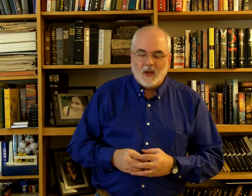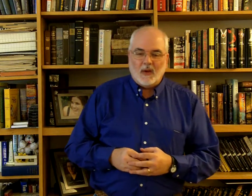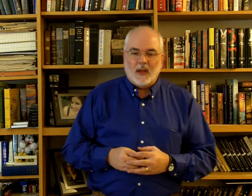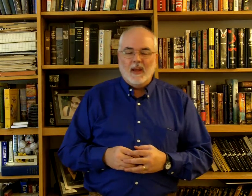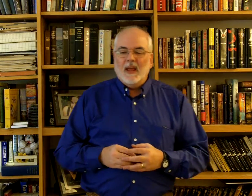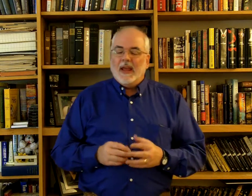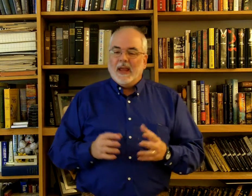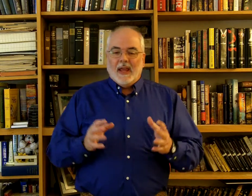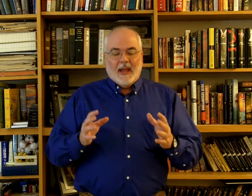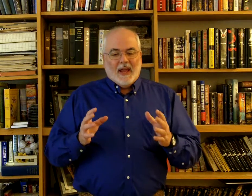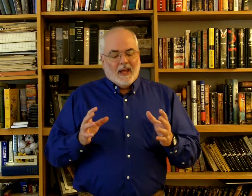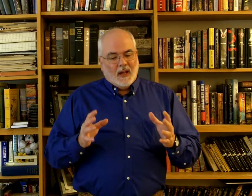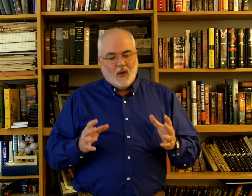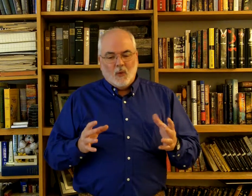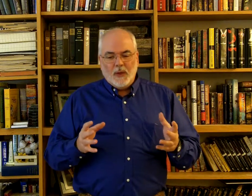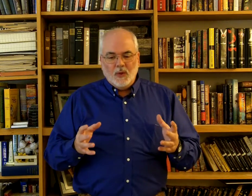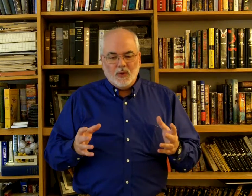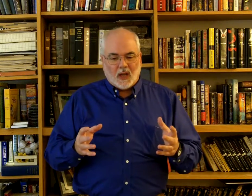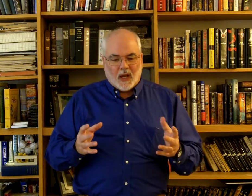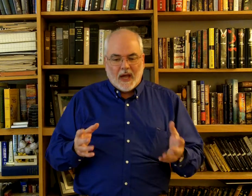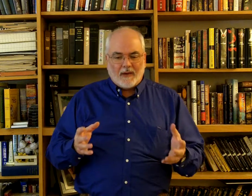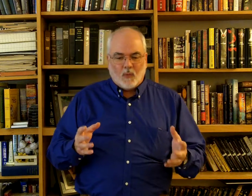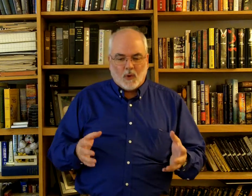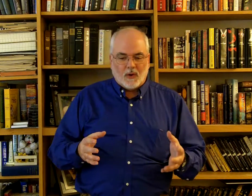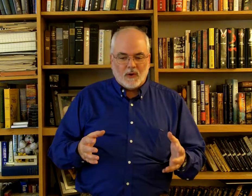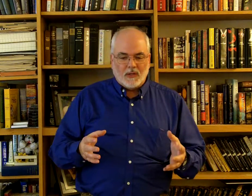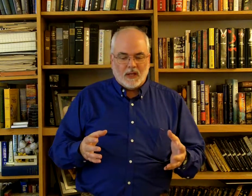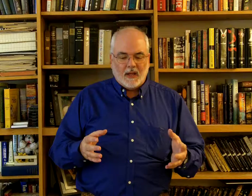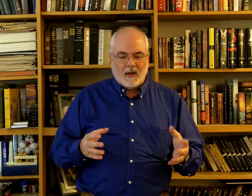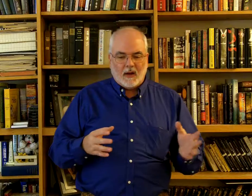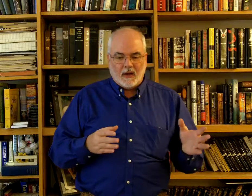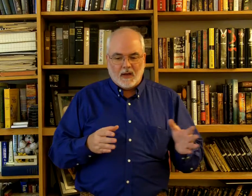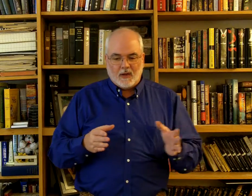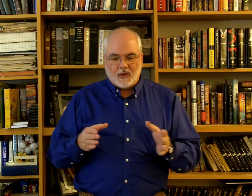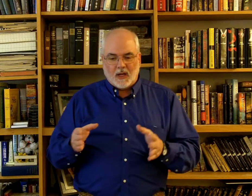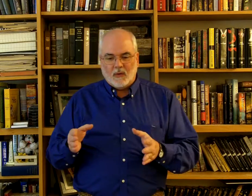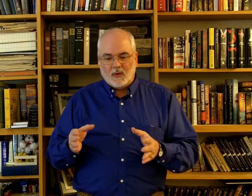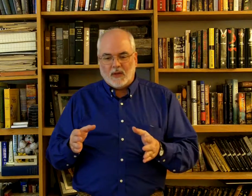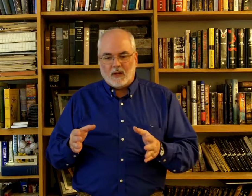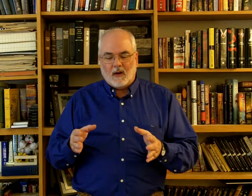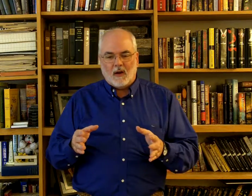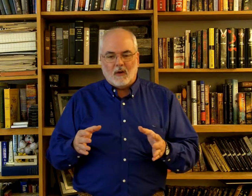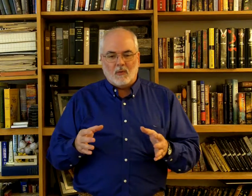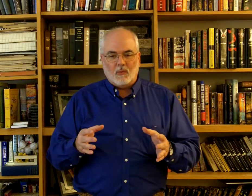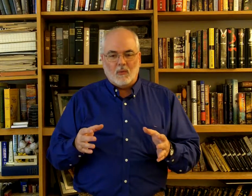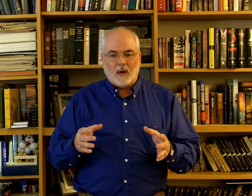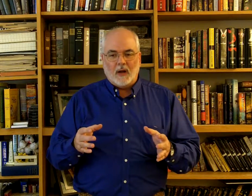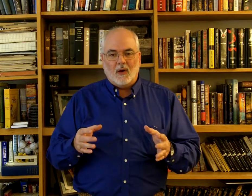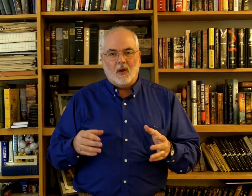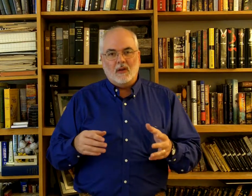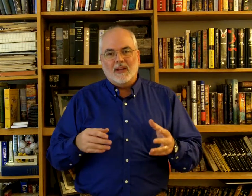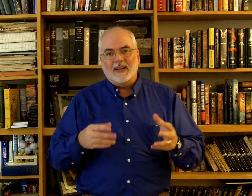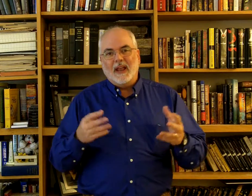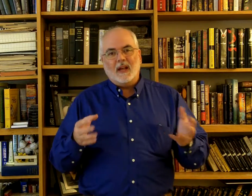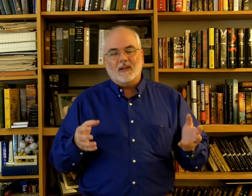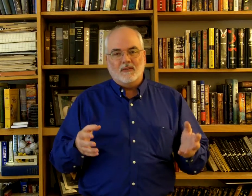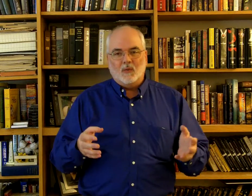Okay? We use a lot of words in our English language that are what I call connective